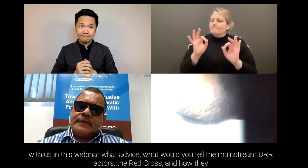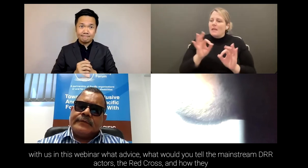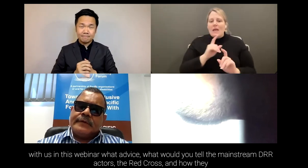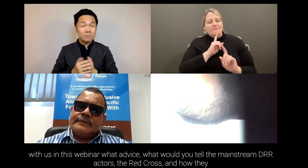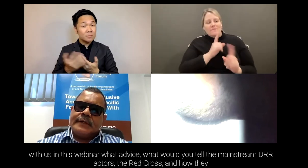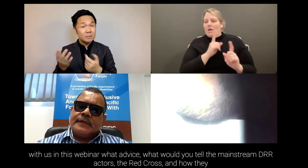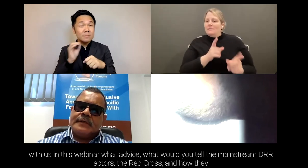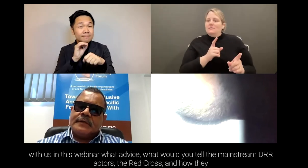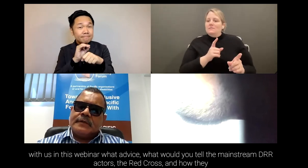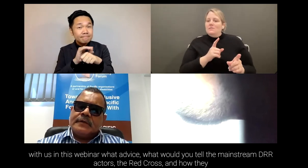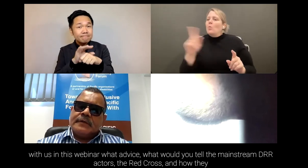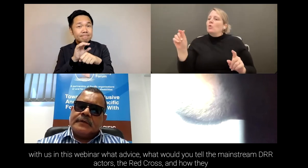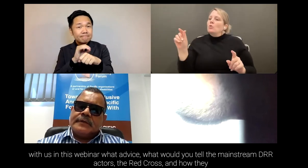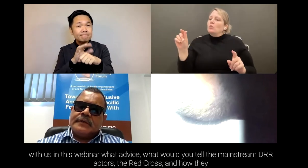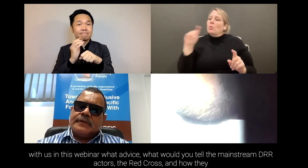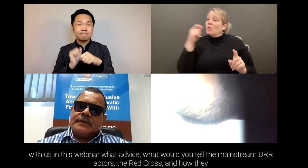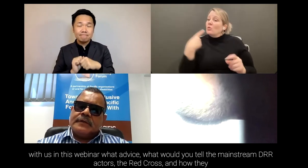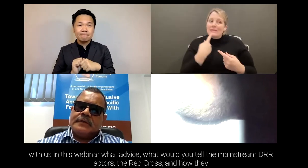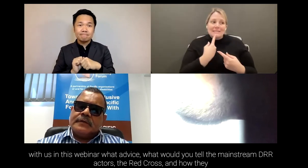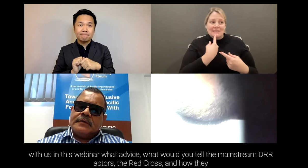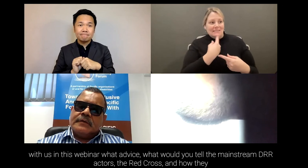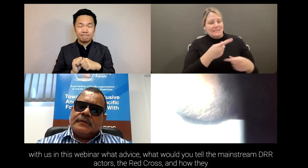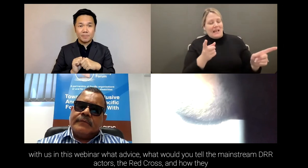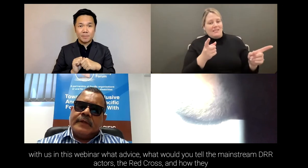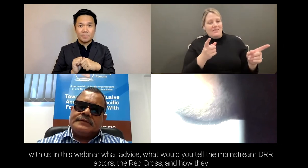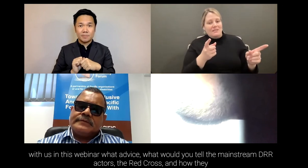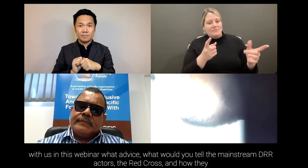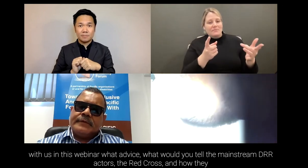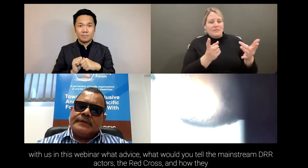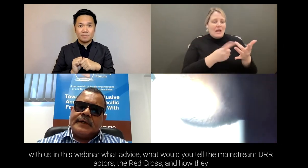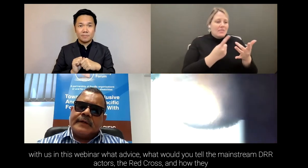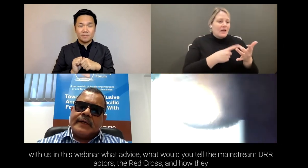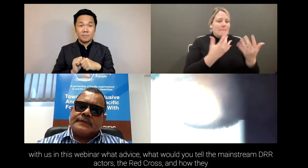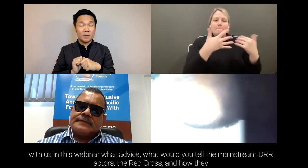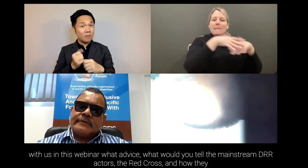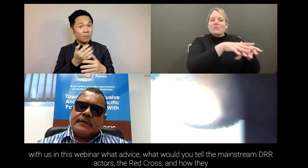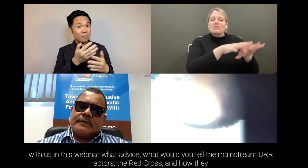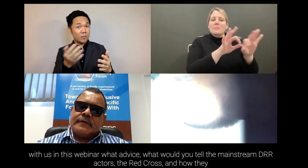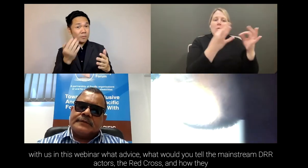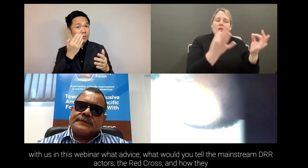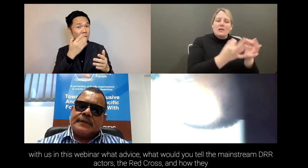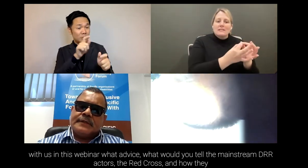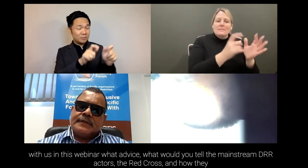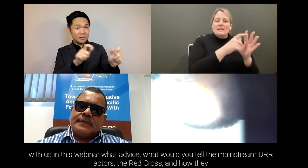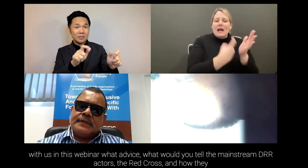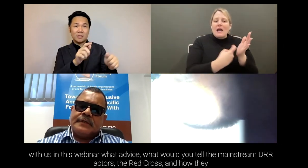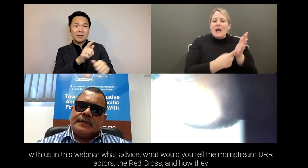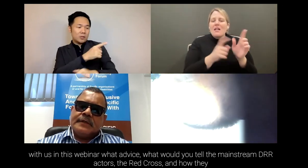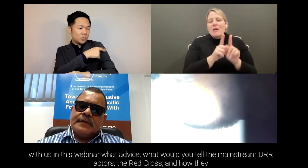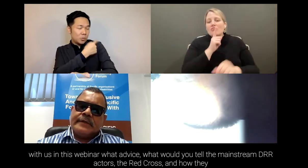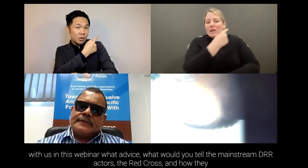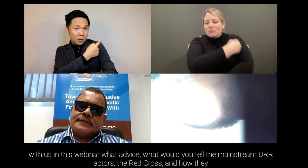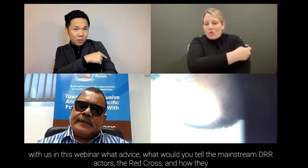advice, what will you tell the mainstream DRR actors, the Red Cross,